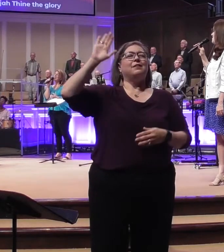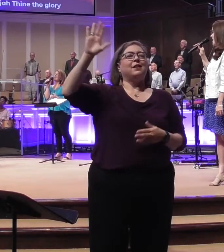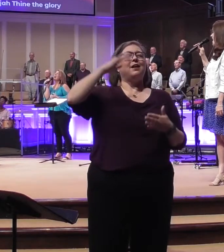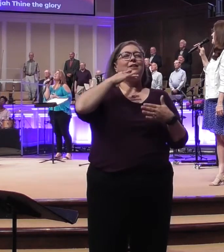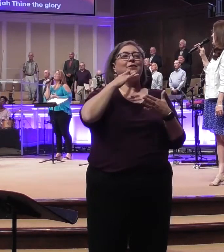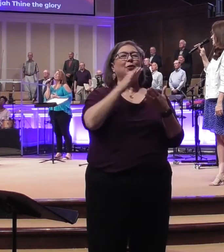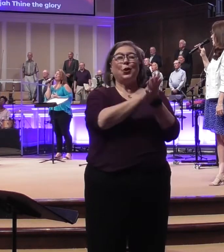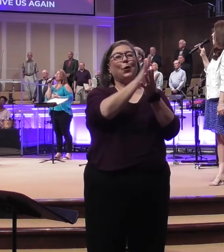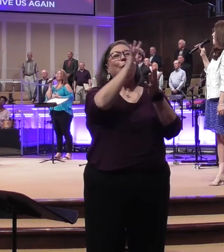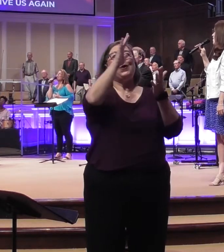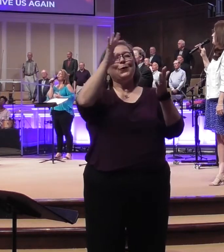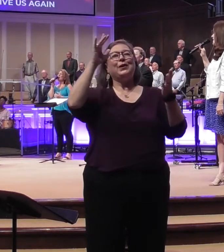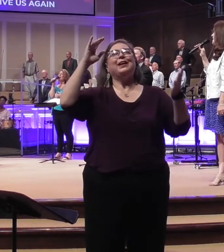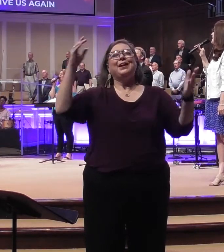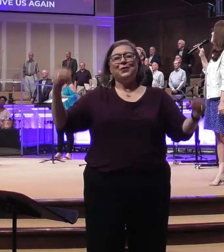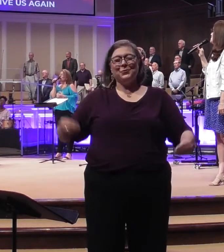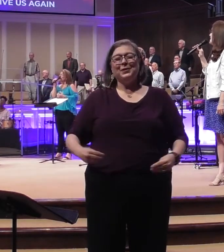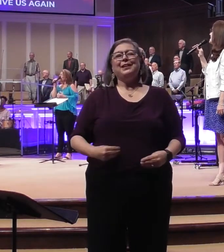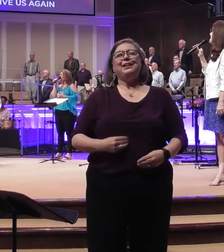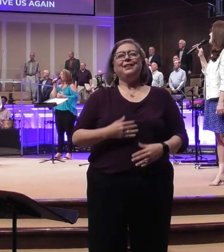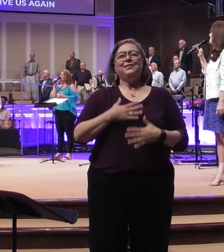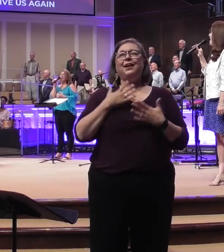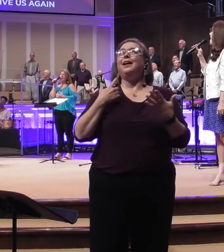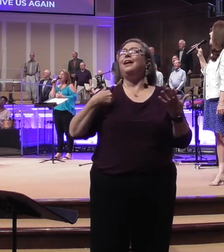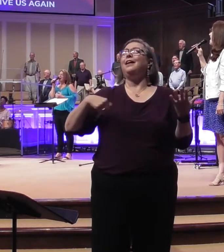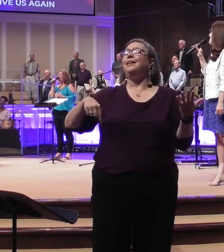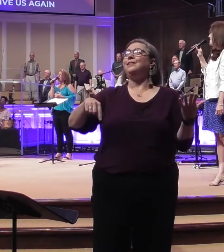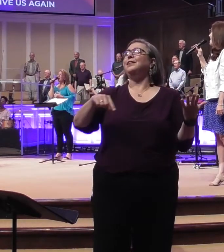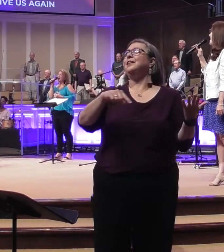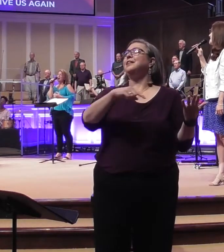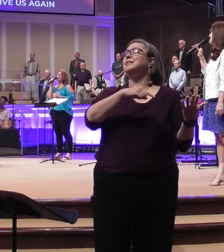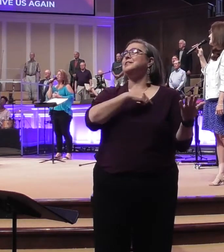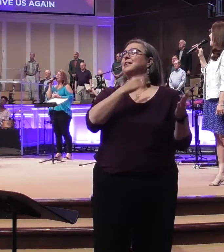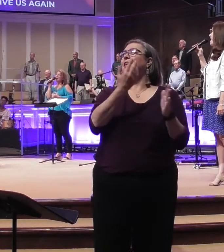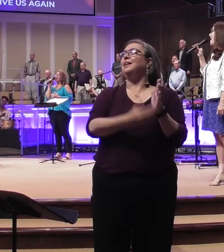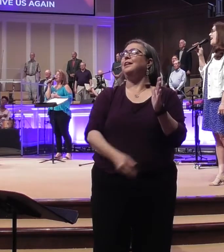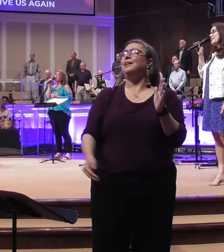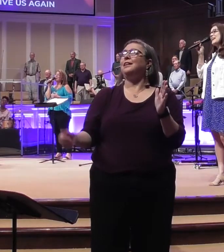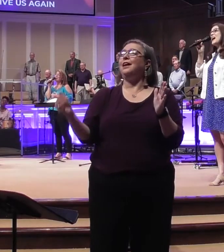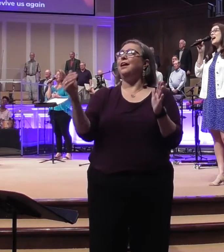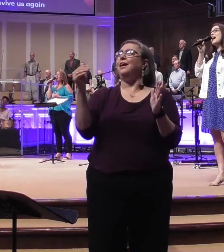Hallelujah, thine the glory. Revive us